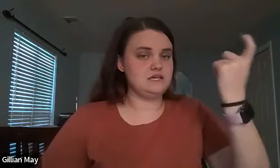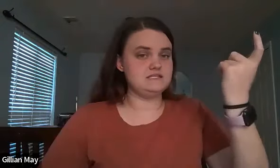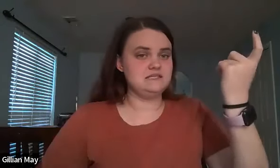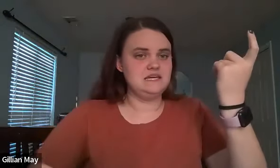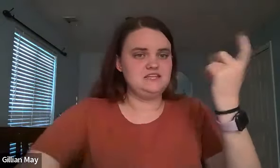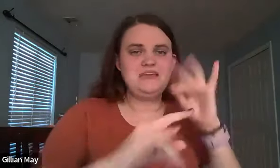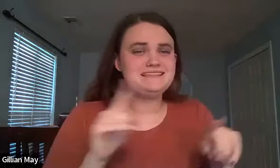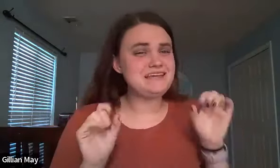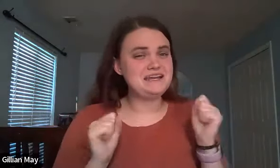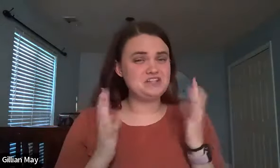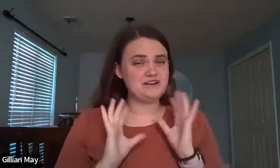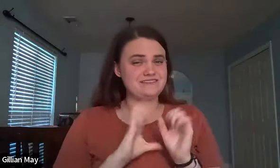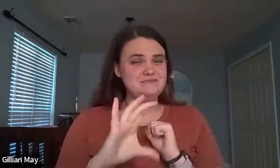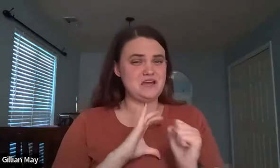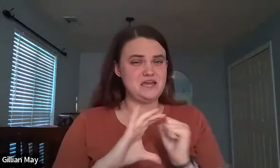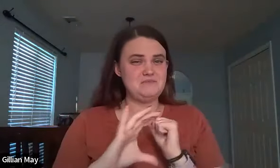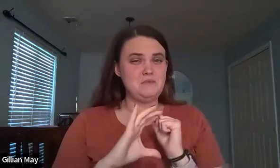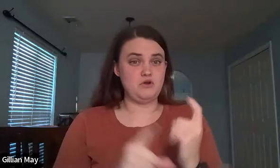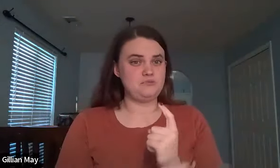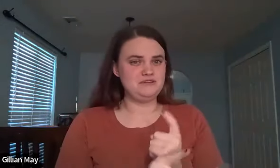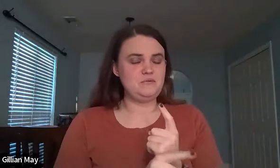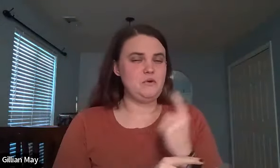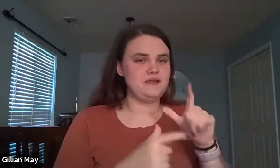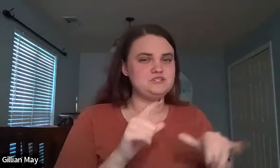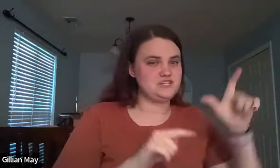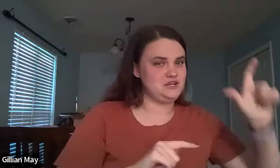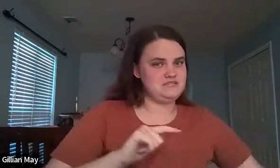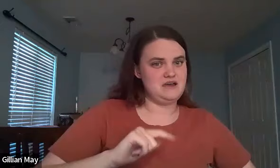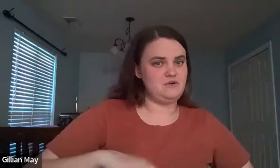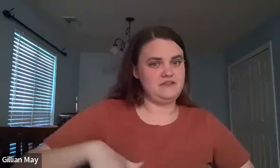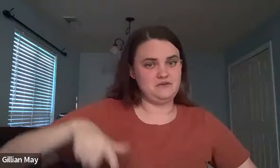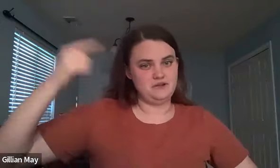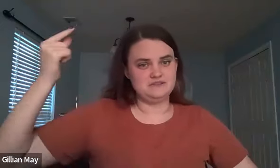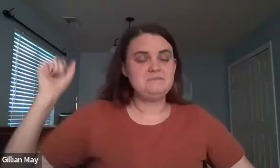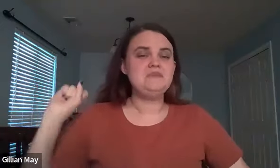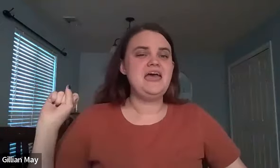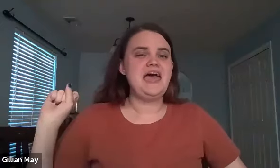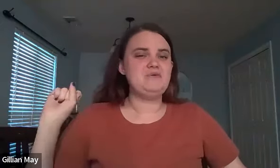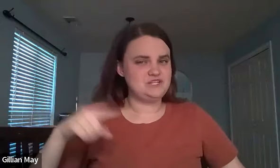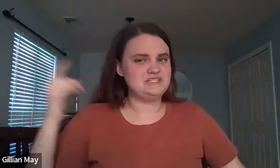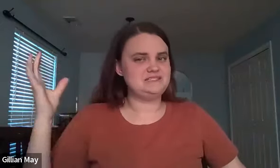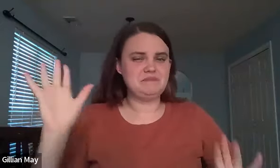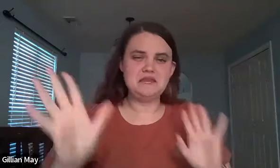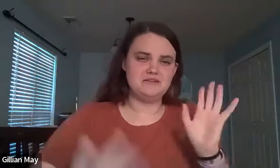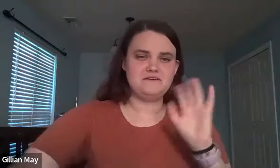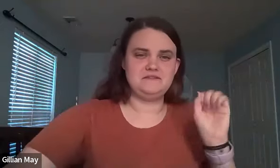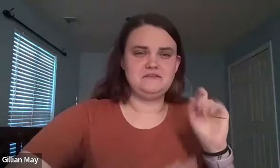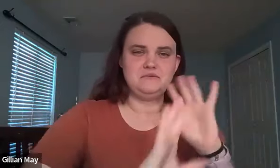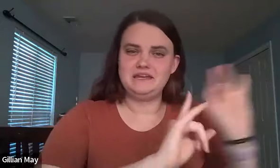because you can't sign and talk at the same time properly. One language is going to go down while the other one goes up, which is another fun little thing we'll get